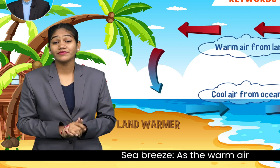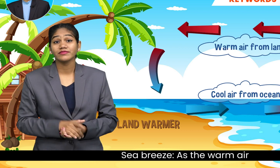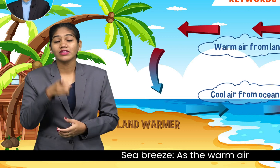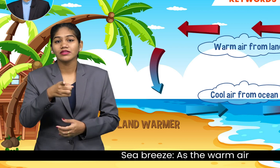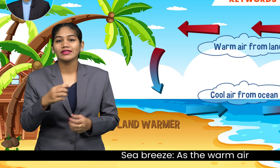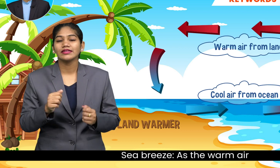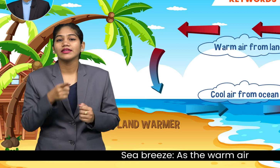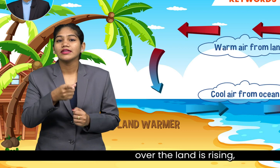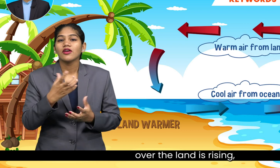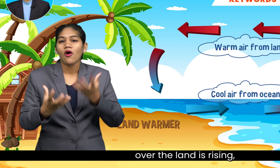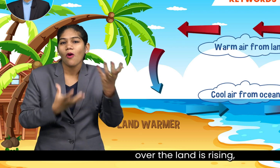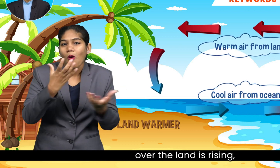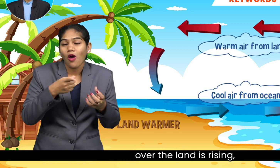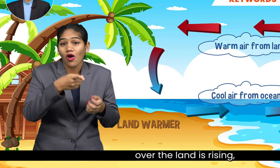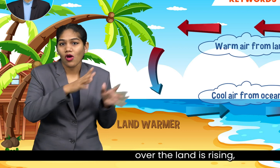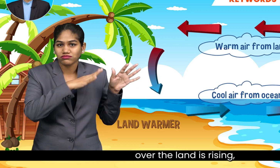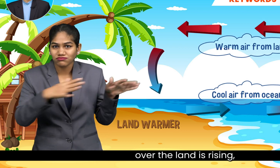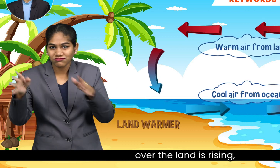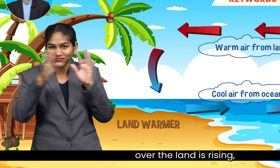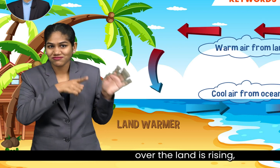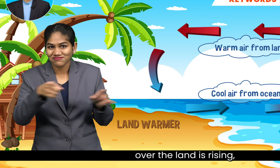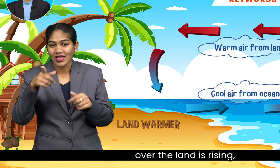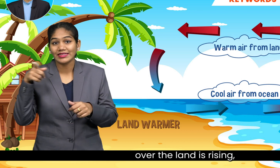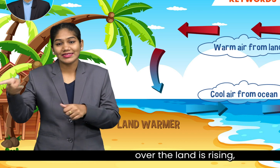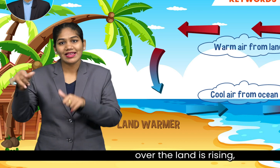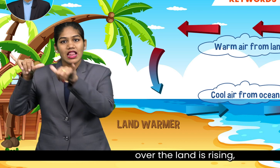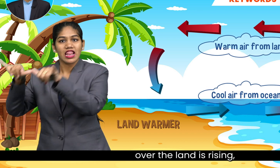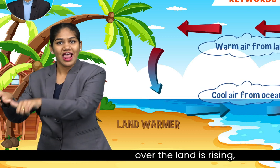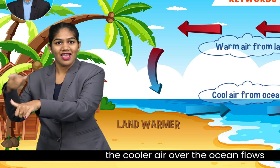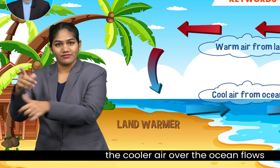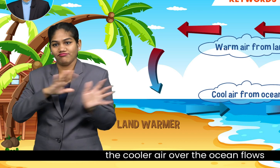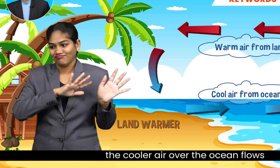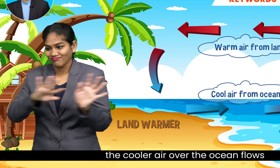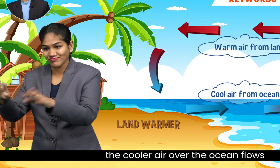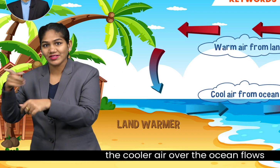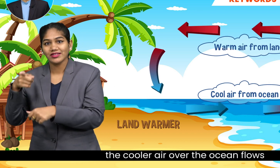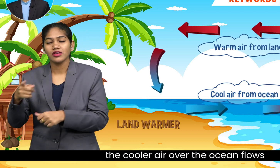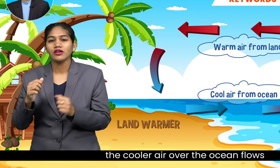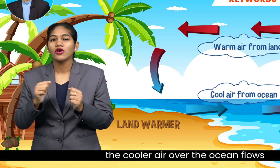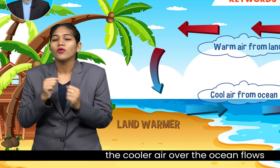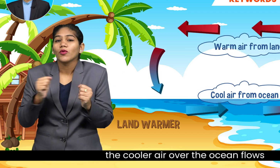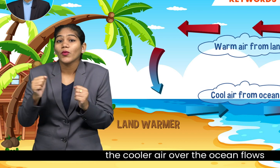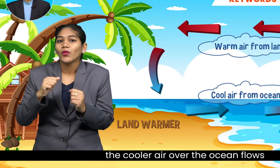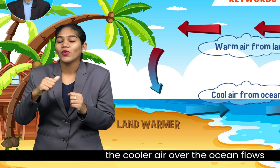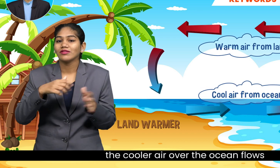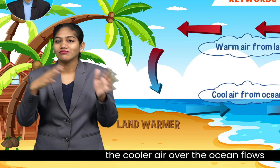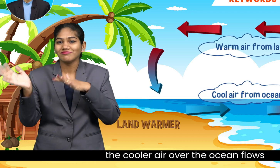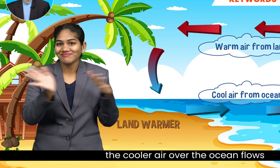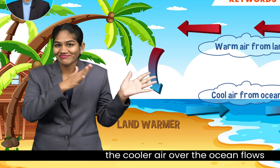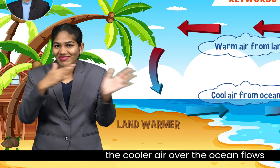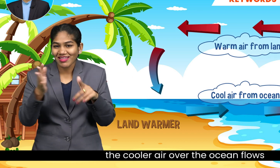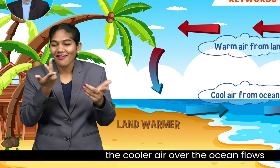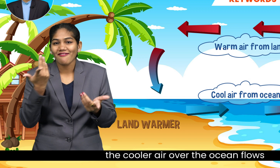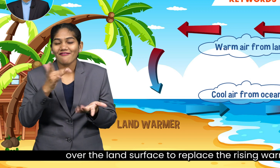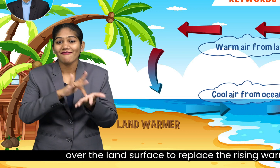As the warm air over the land is rising, the cooler air over the ocean